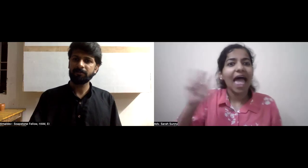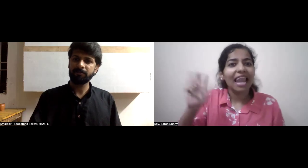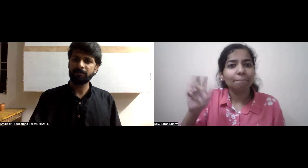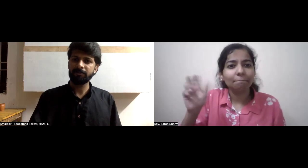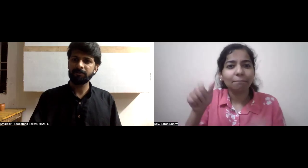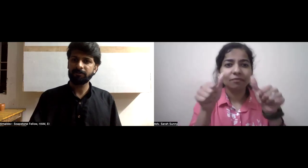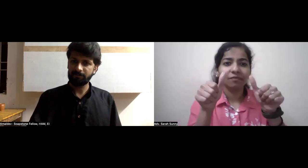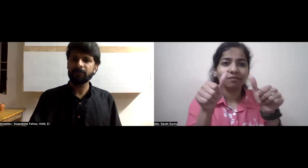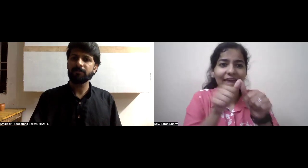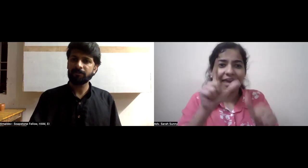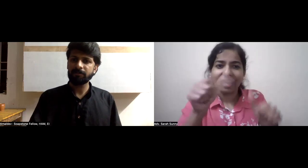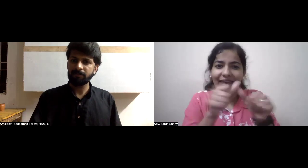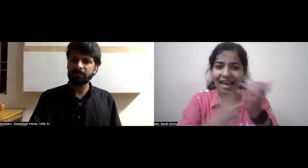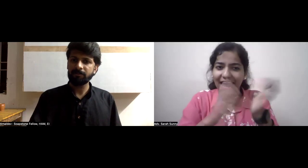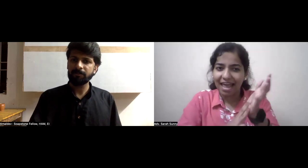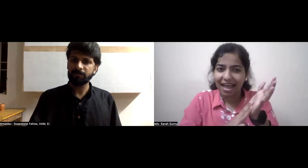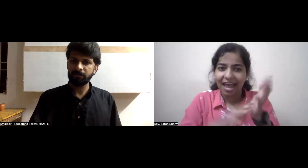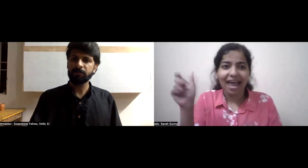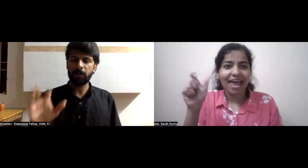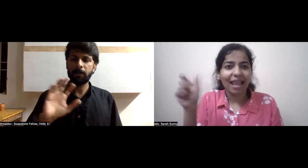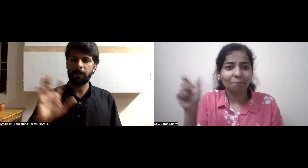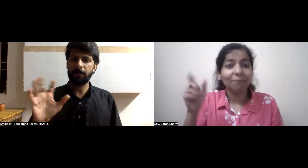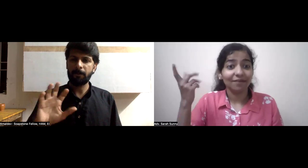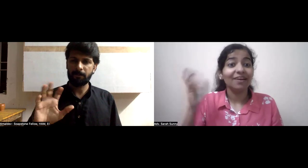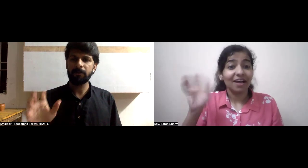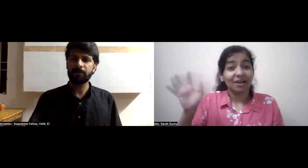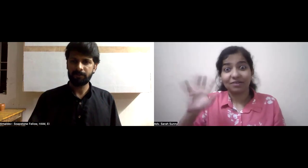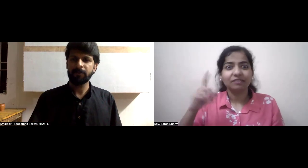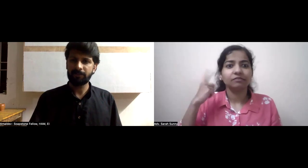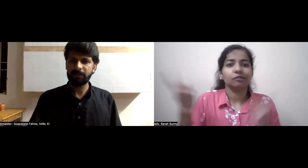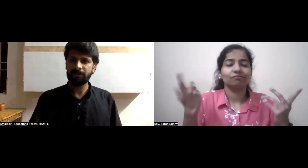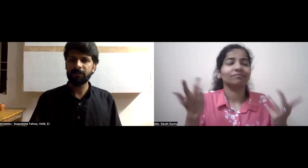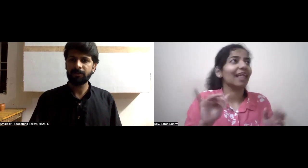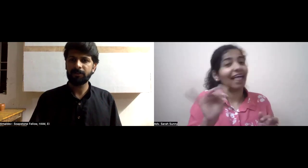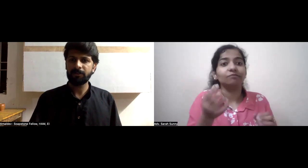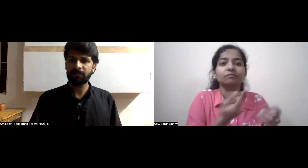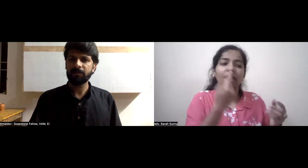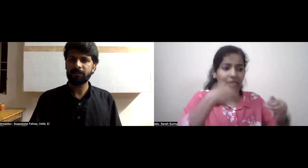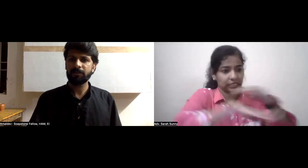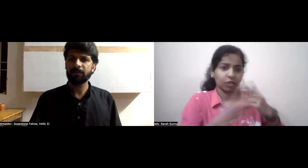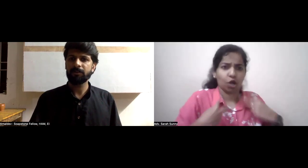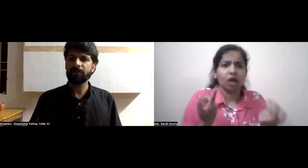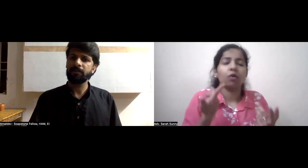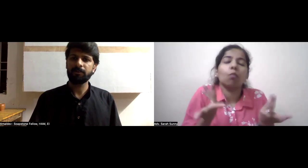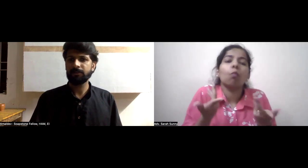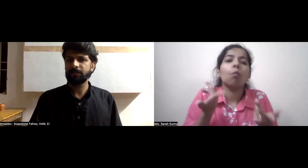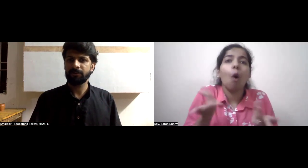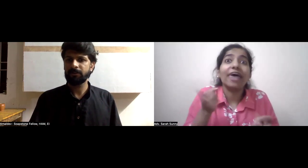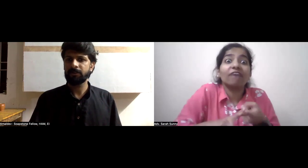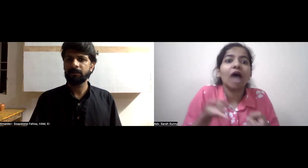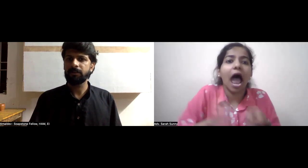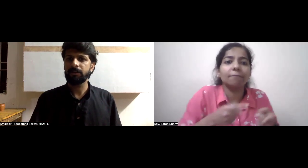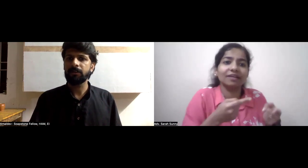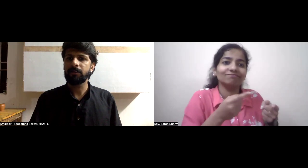me. Okay, there's the alarms, vibrating alarms. Sometimes when